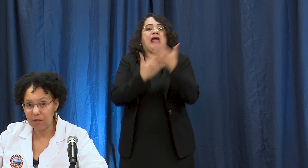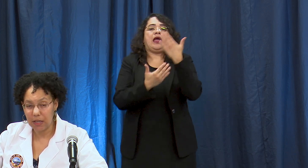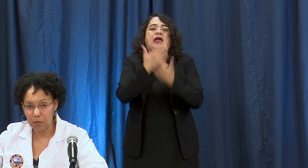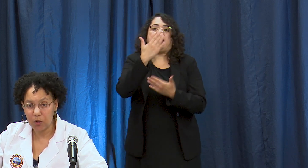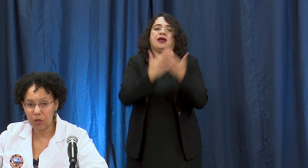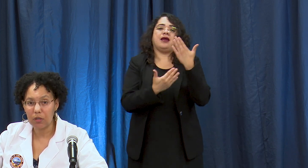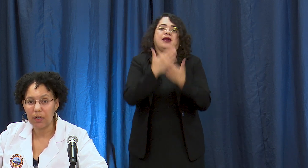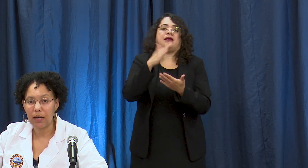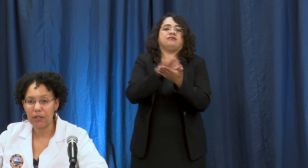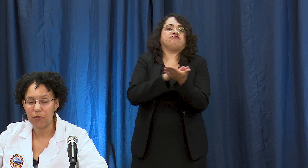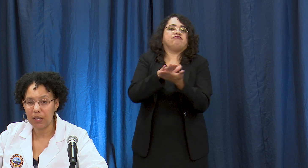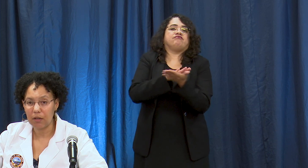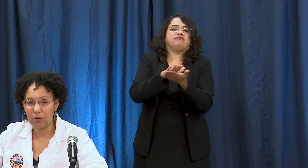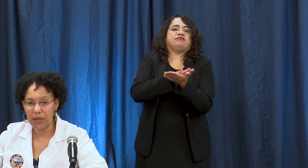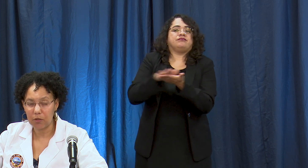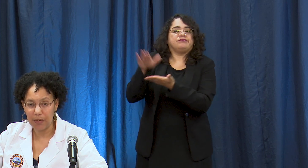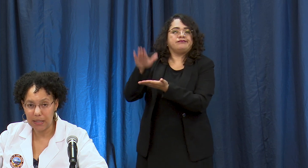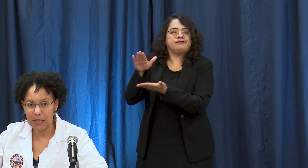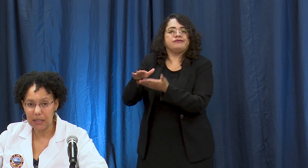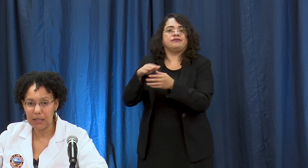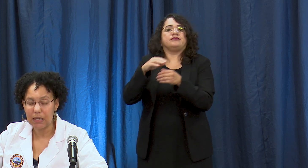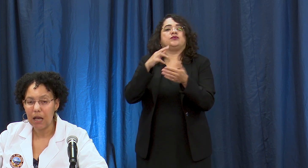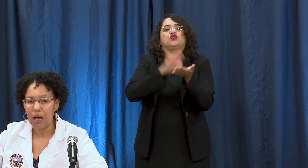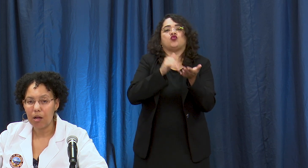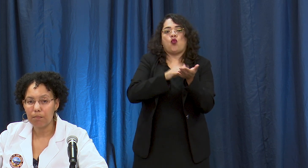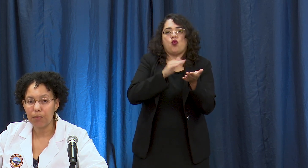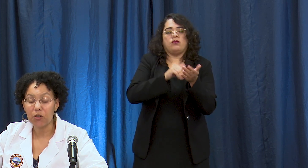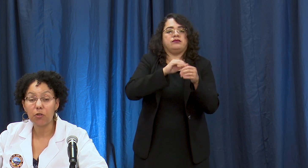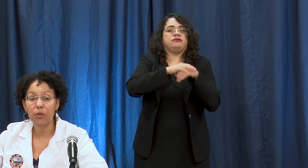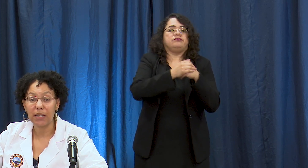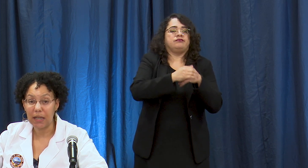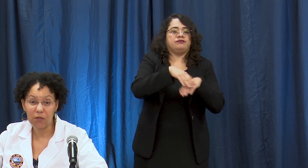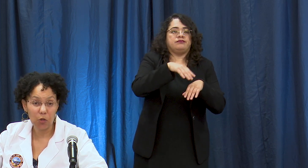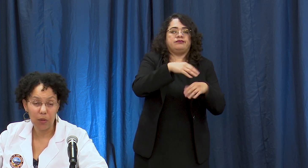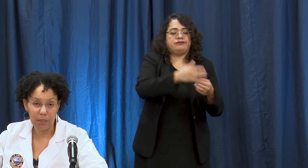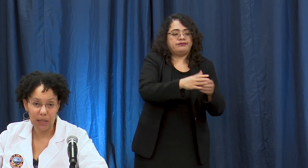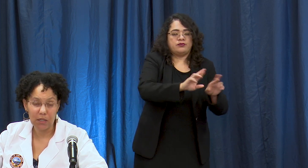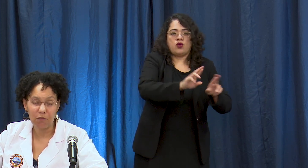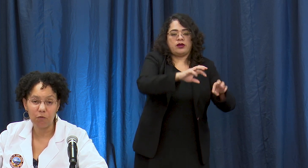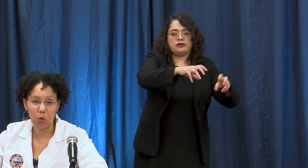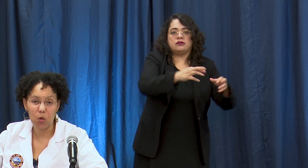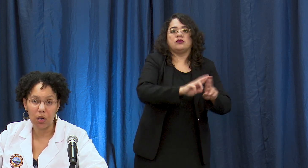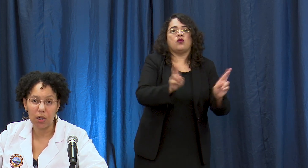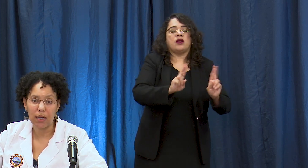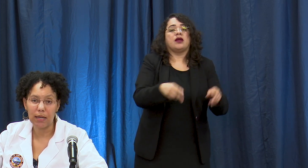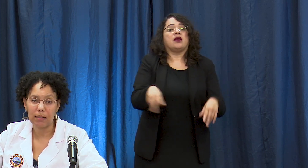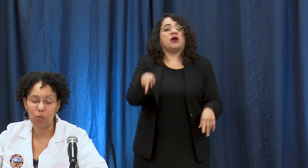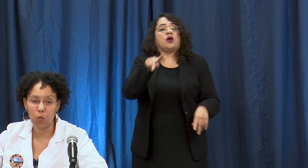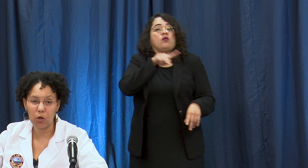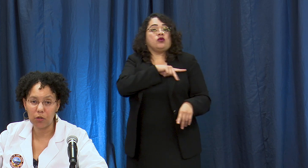sure that's available, doing it on a regular basis. Personal protective equipment